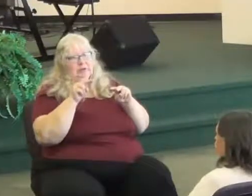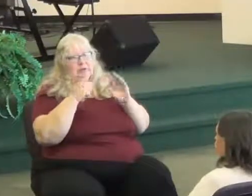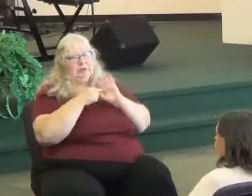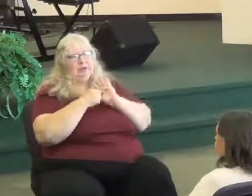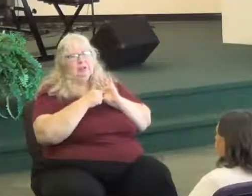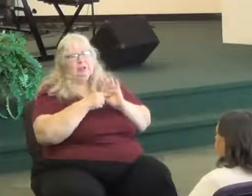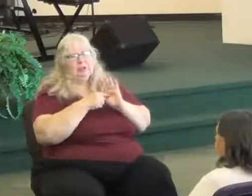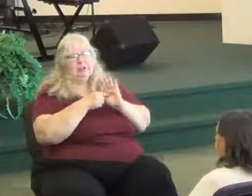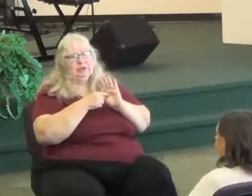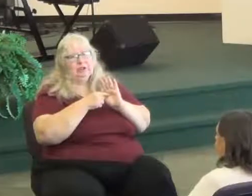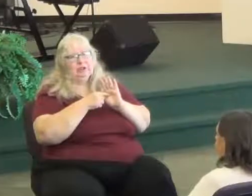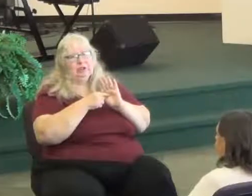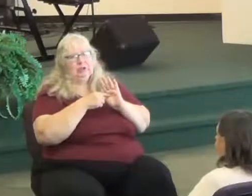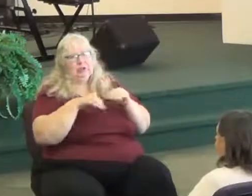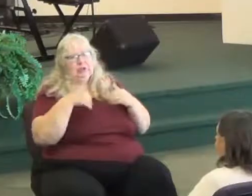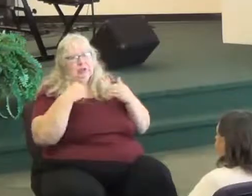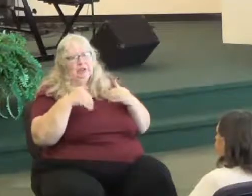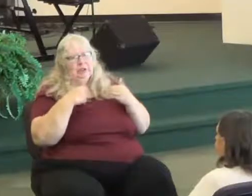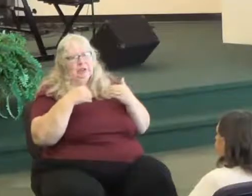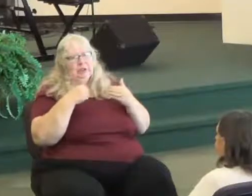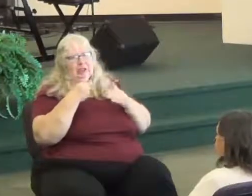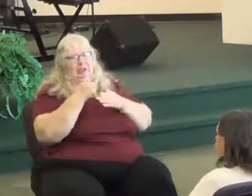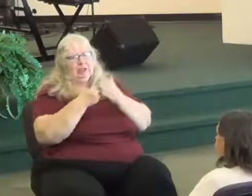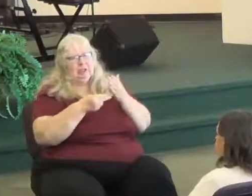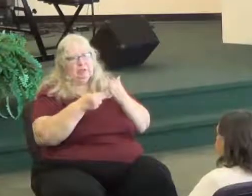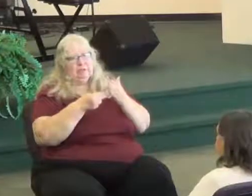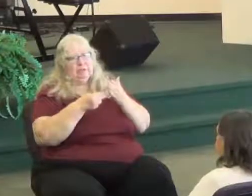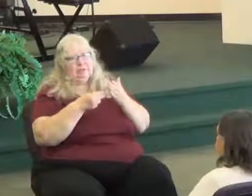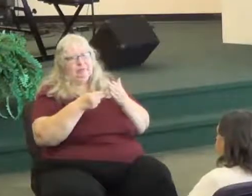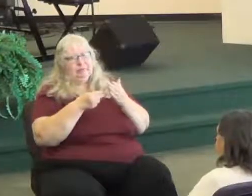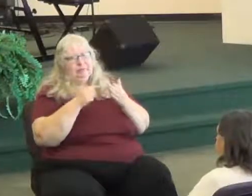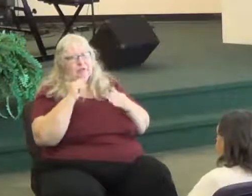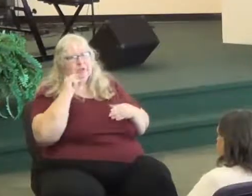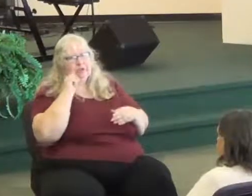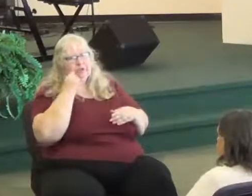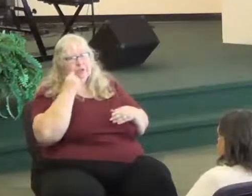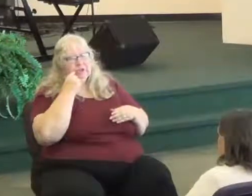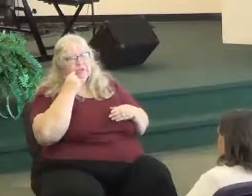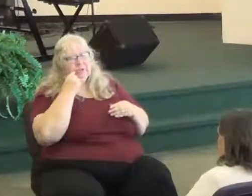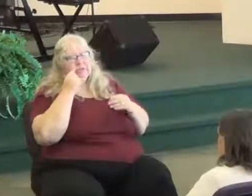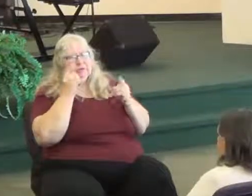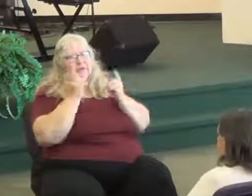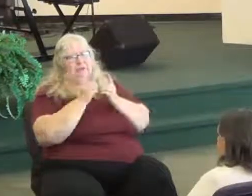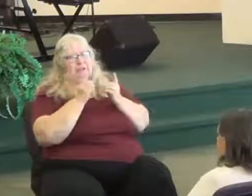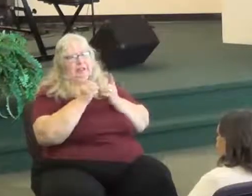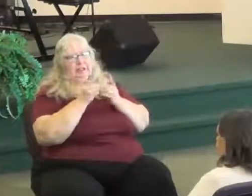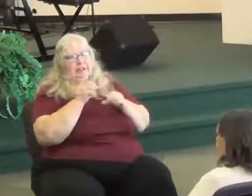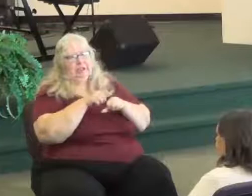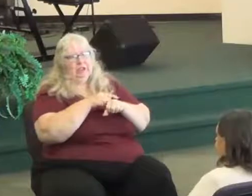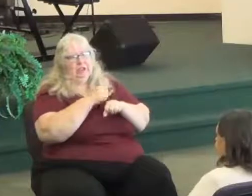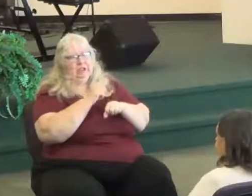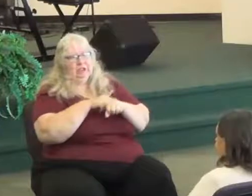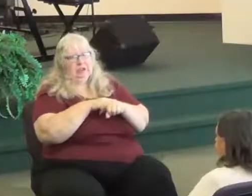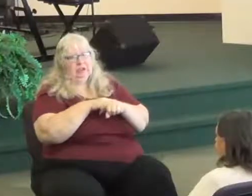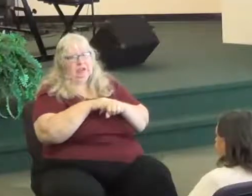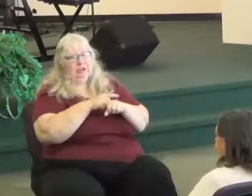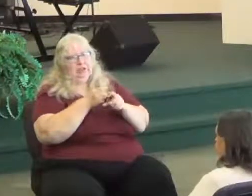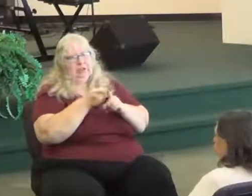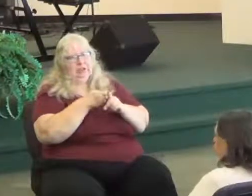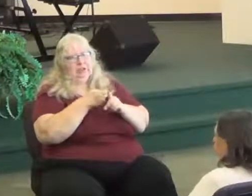showed was a young couple it was a serious couple. They had been dating for a long time. It looked like they were from